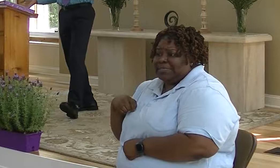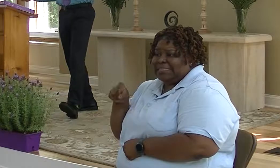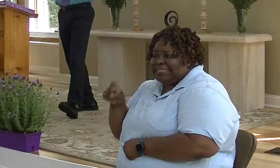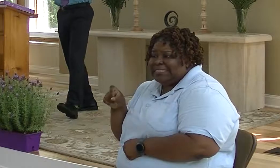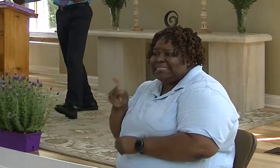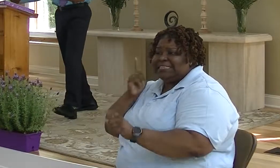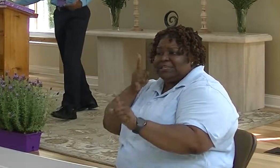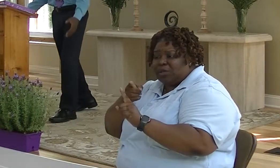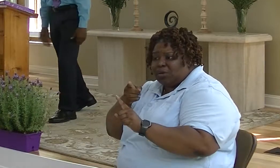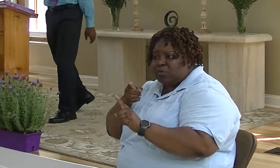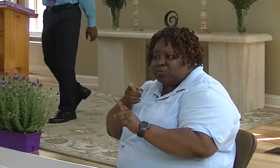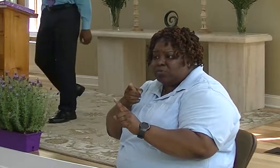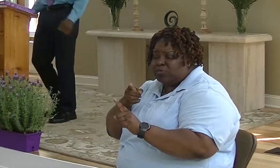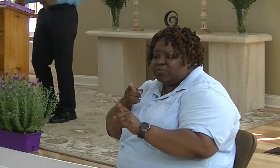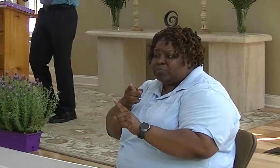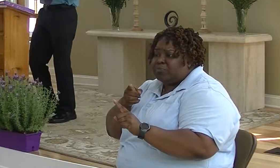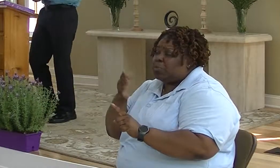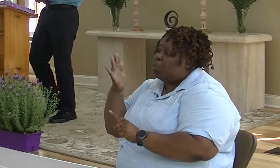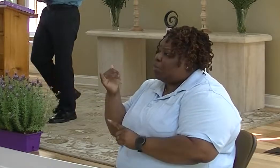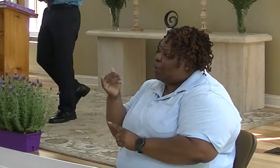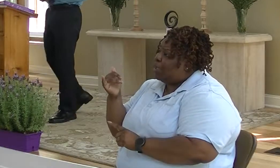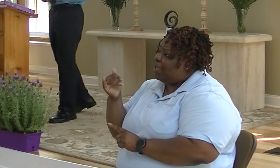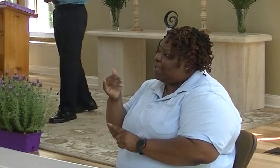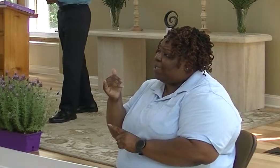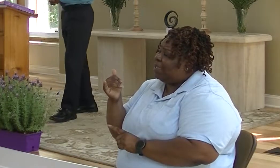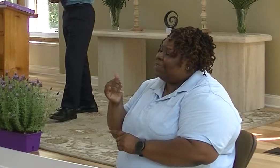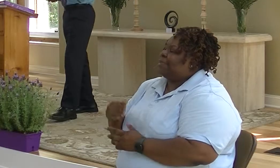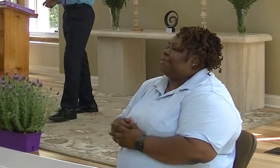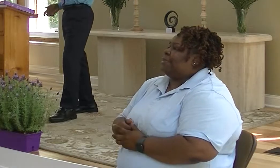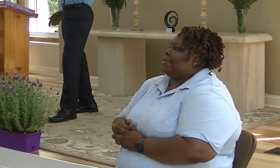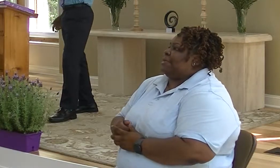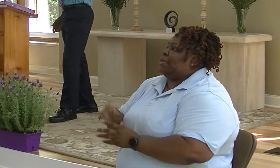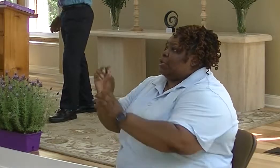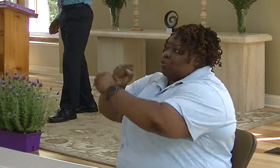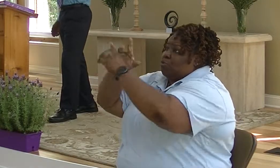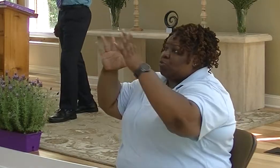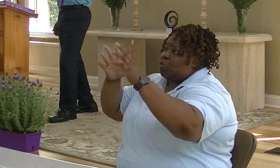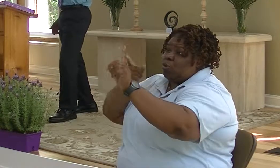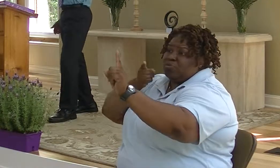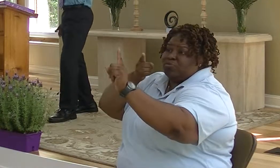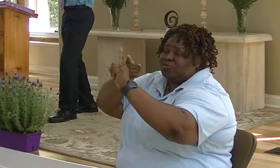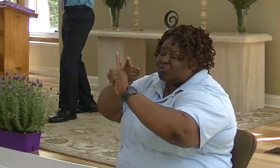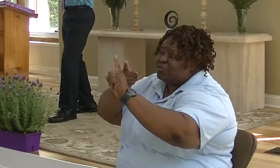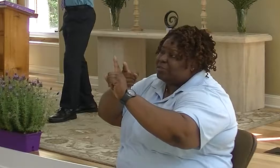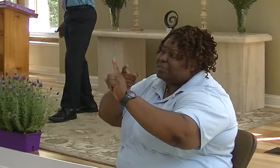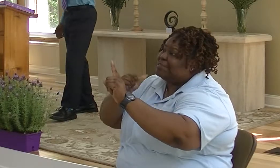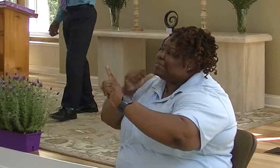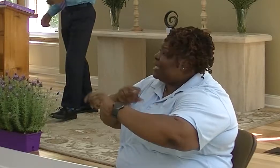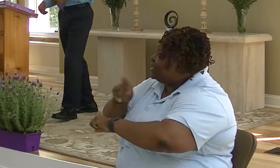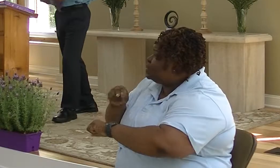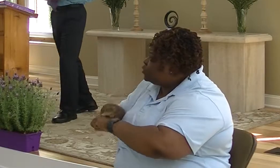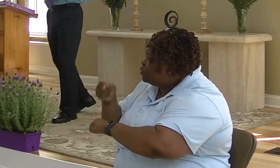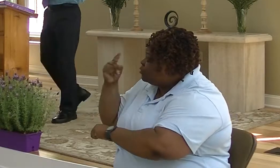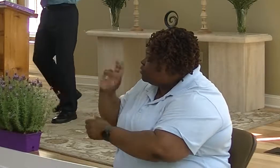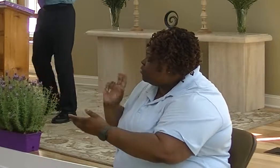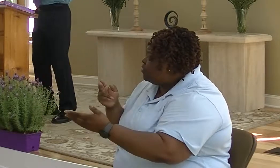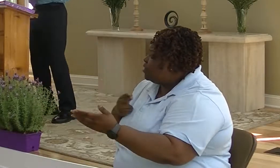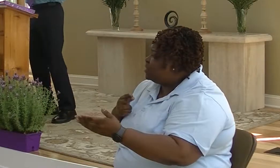be a normal part of who and what we are? Now the thing is, or part of the little questiony thing